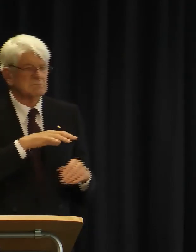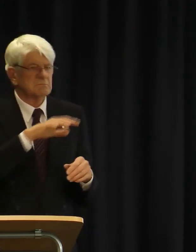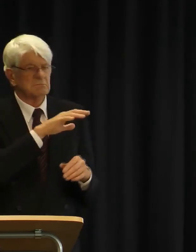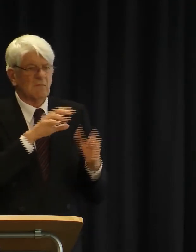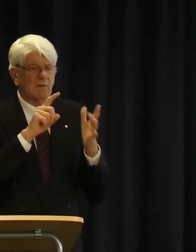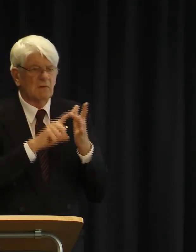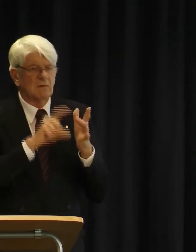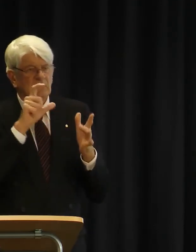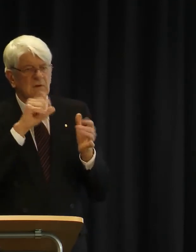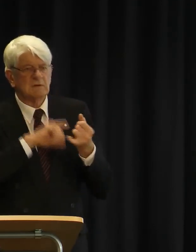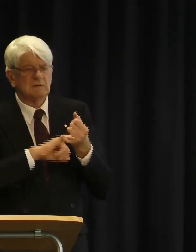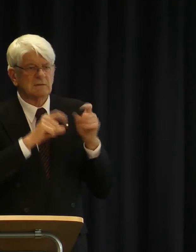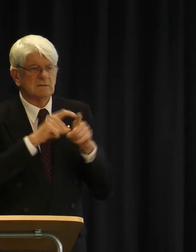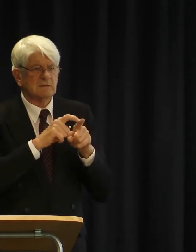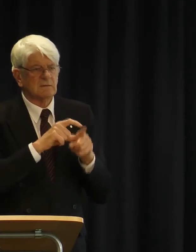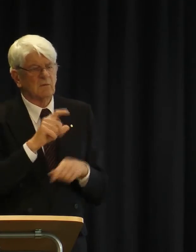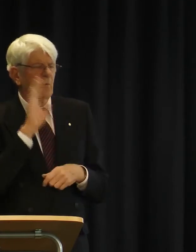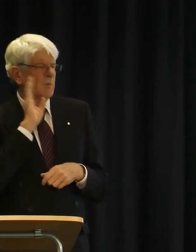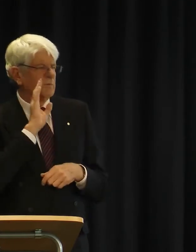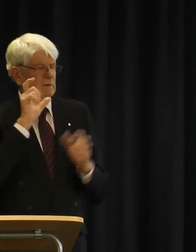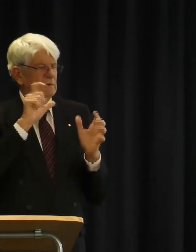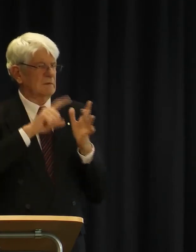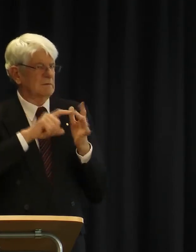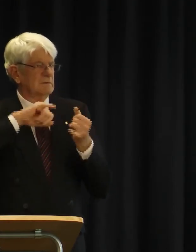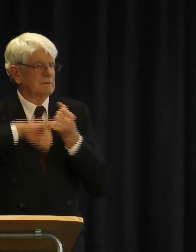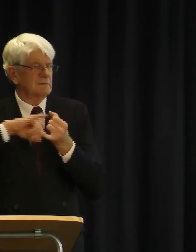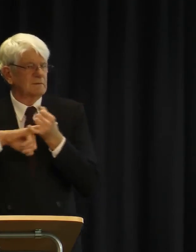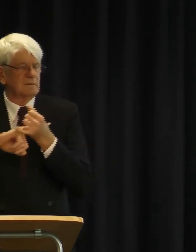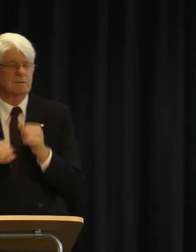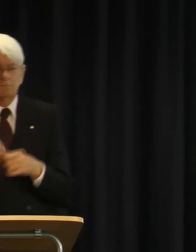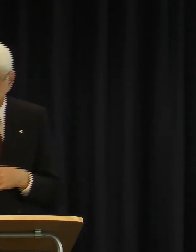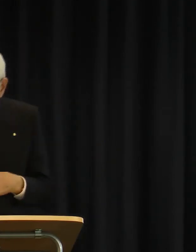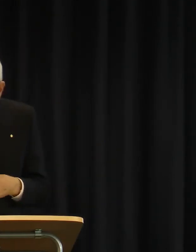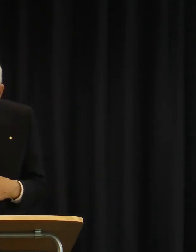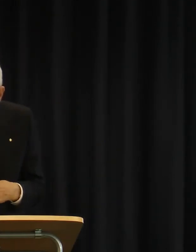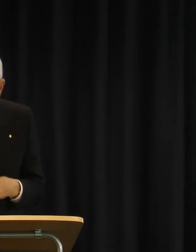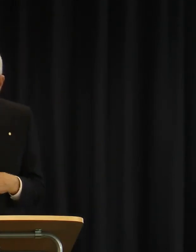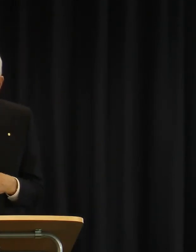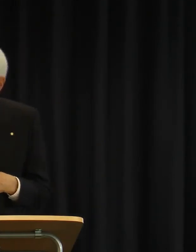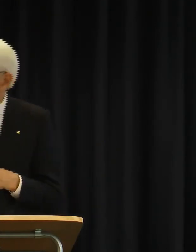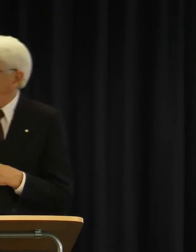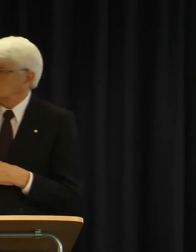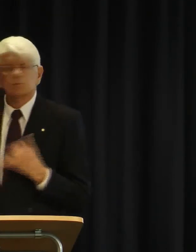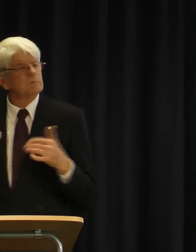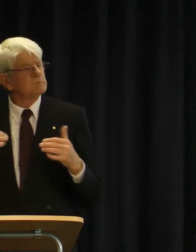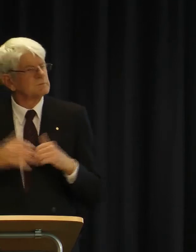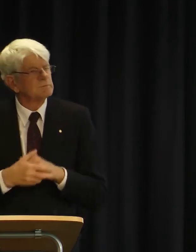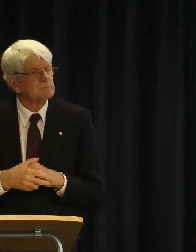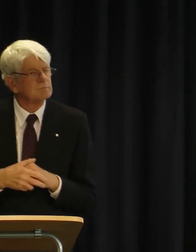Olympics in Bulgaria, and the ICSD, which was formerly known as the CISS, International